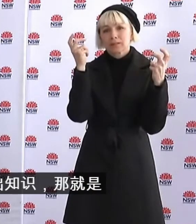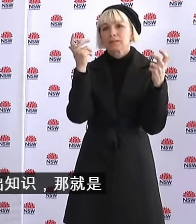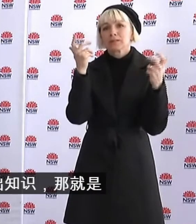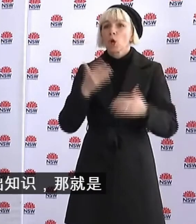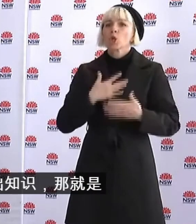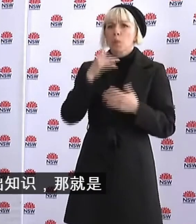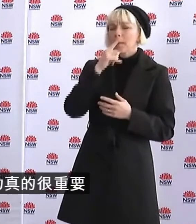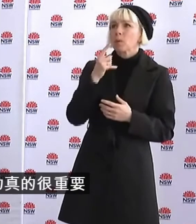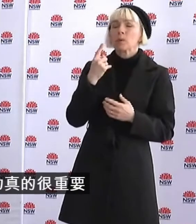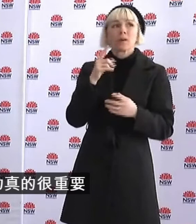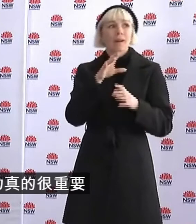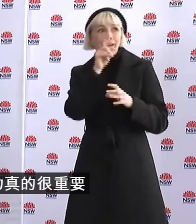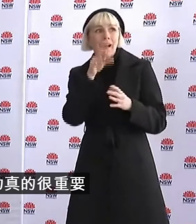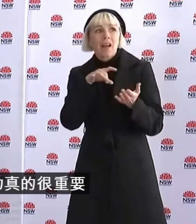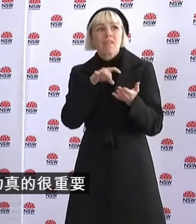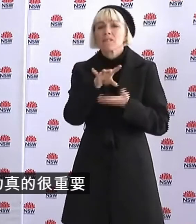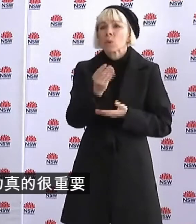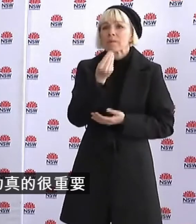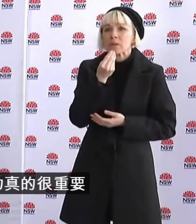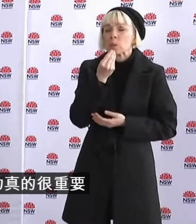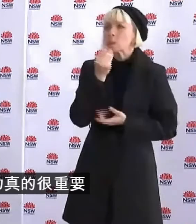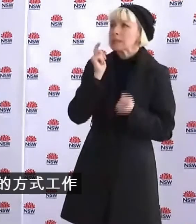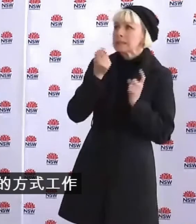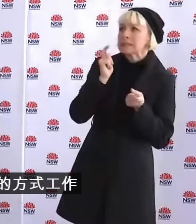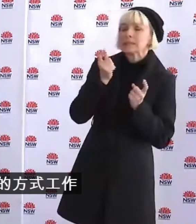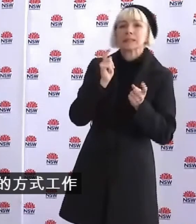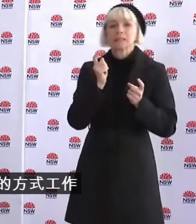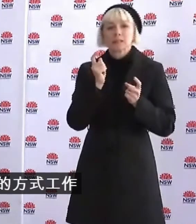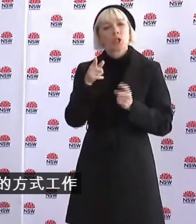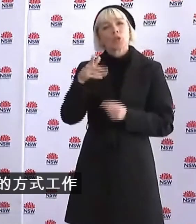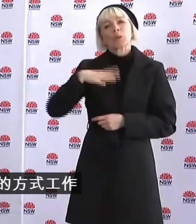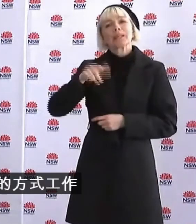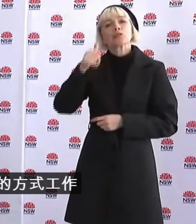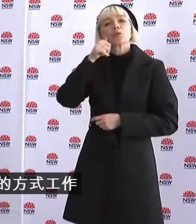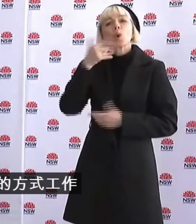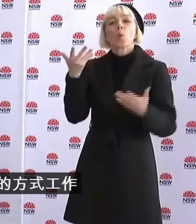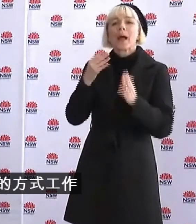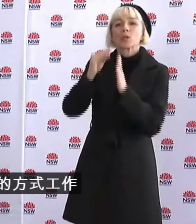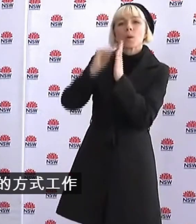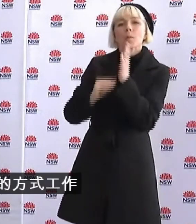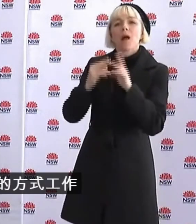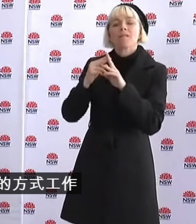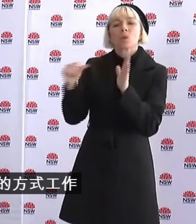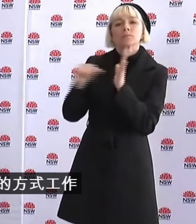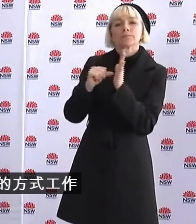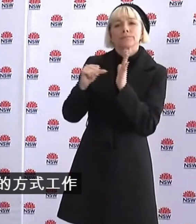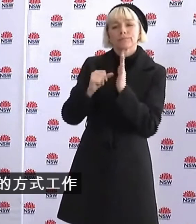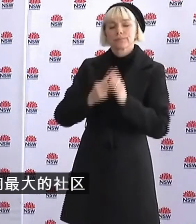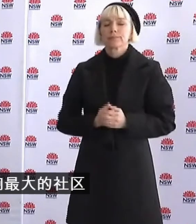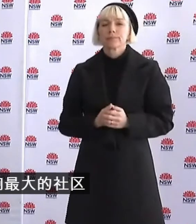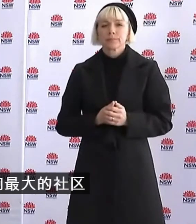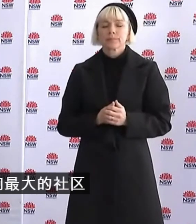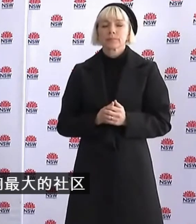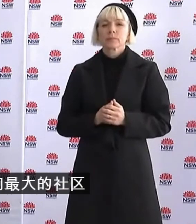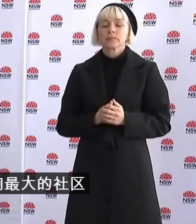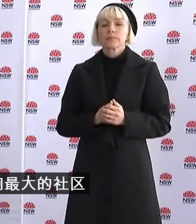go without the basics, and that's why it's really important to know where you can get help. And we're also working in a very, very targeted way on the ground